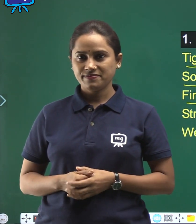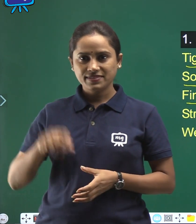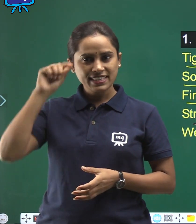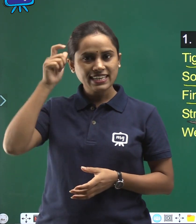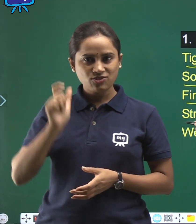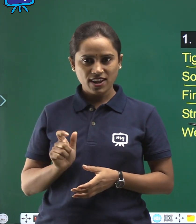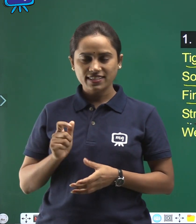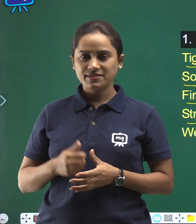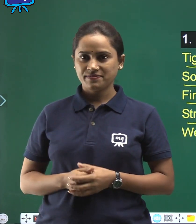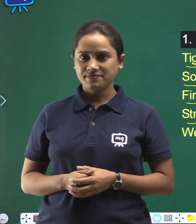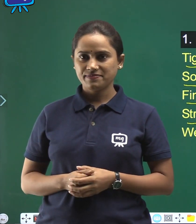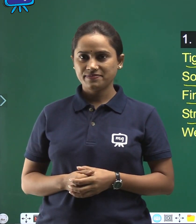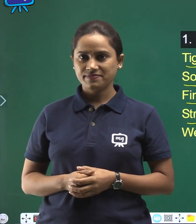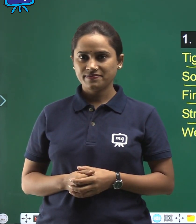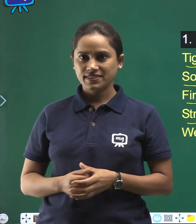Strength,